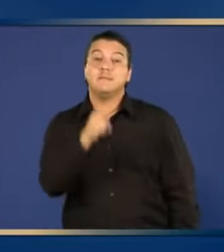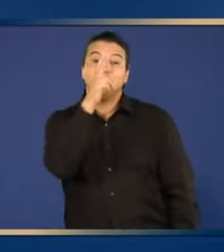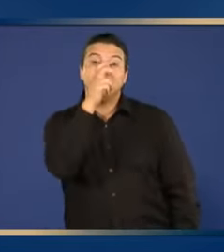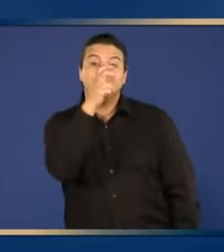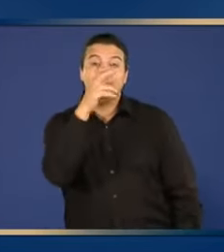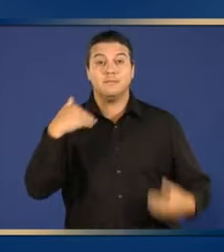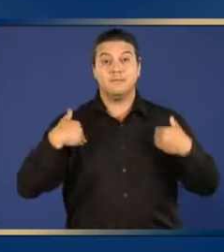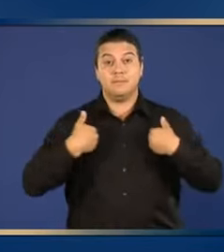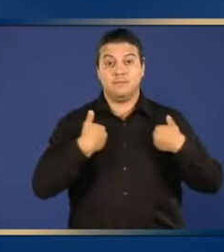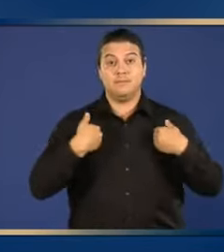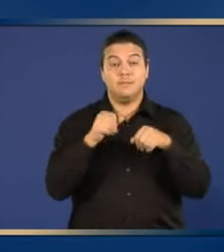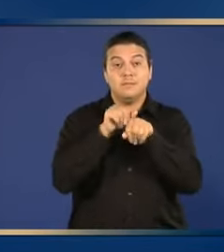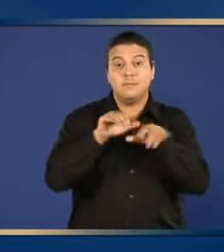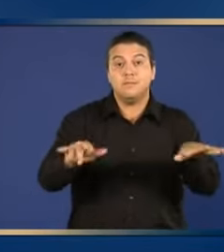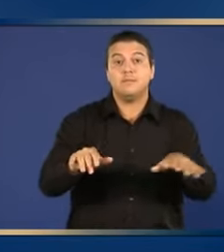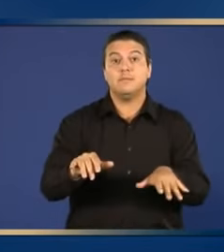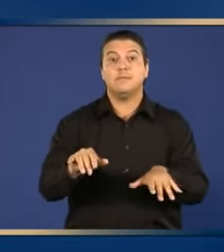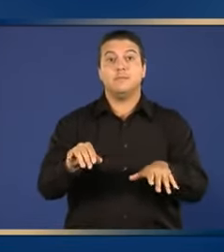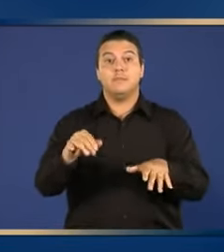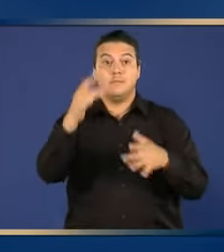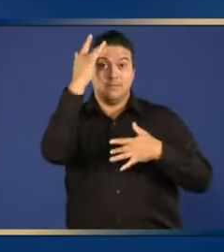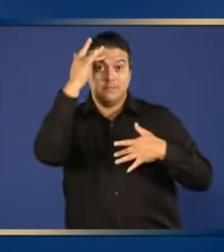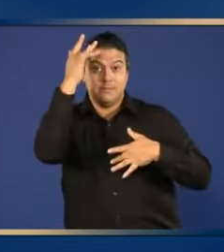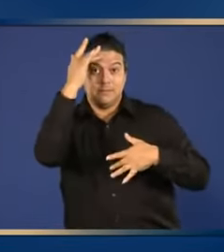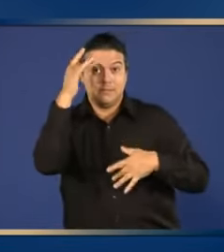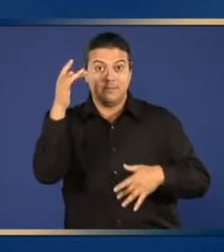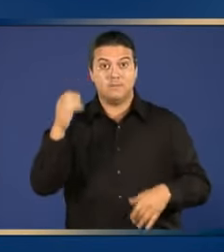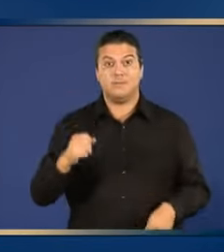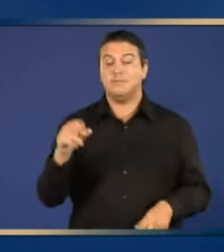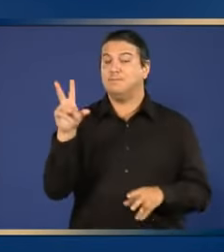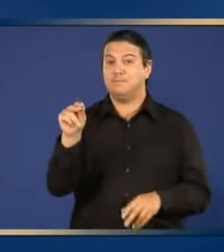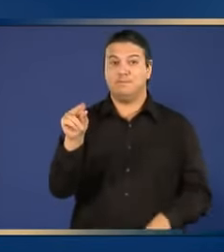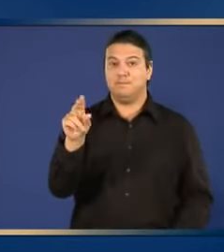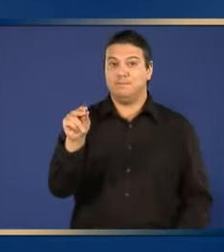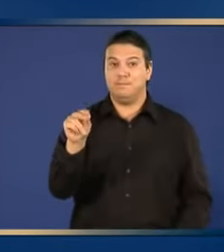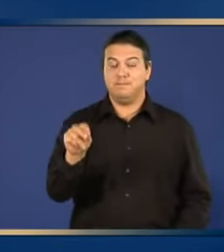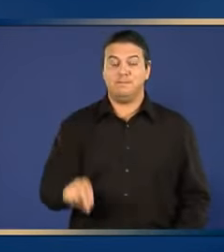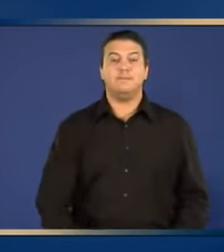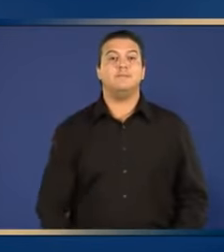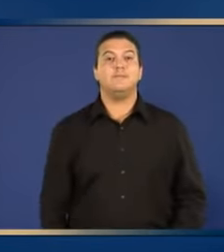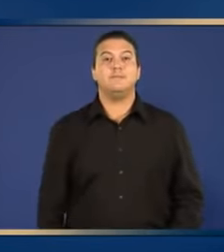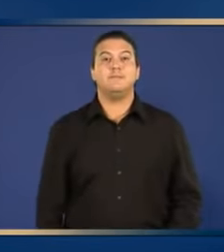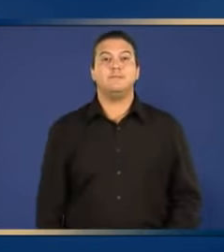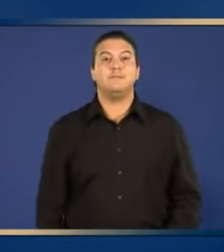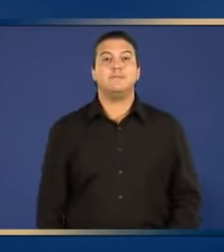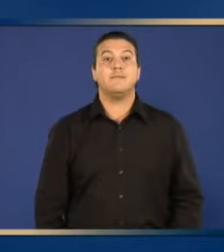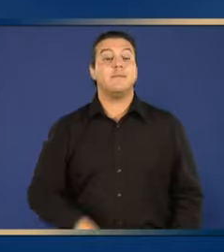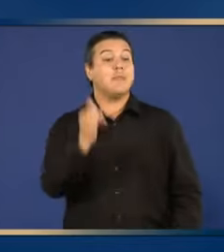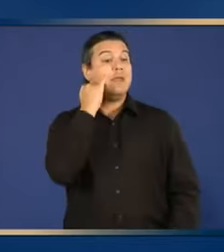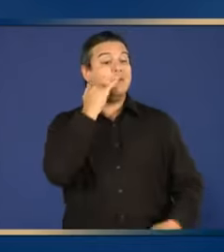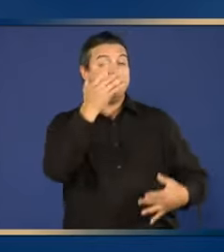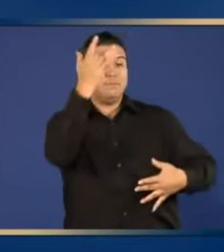Once the smallpox scabs fall off, the person can no longer spread the virus.